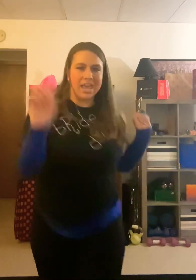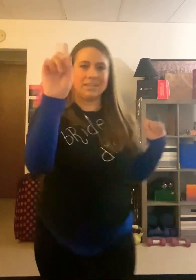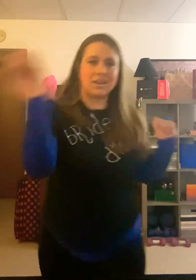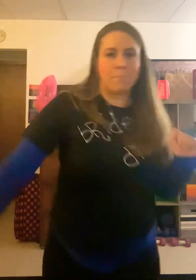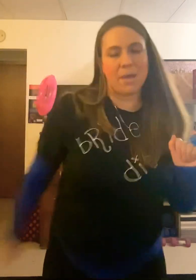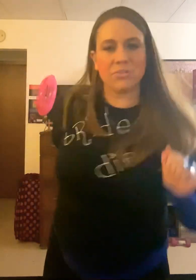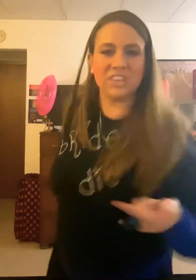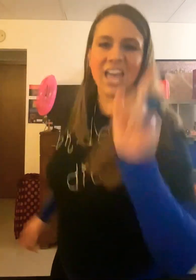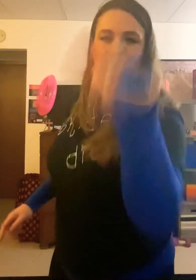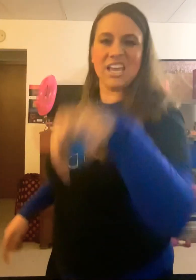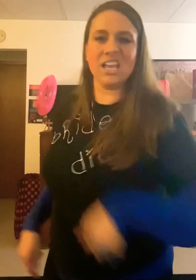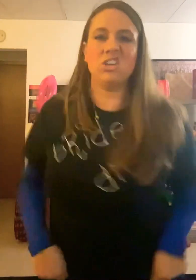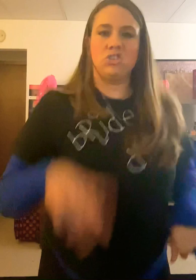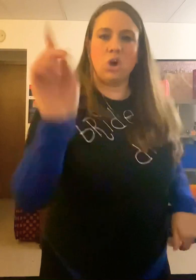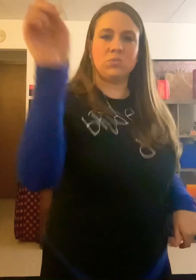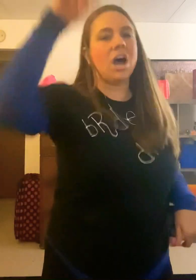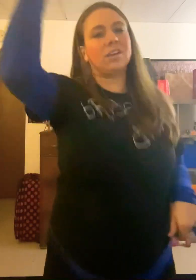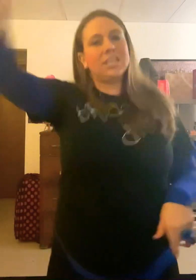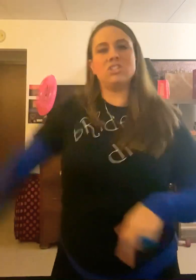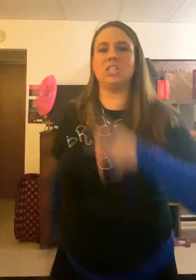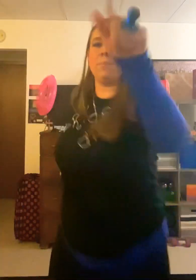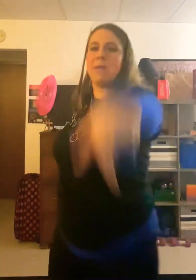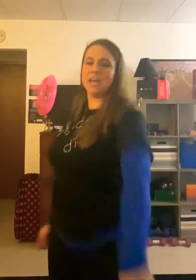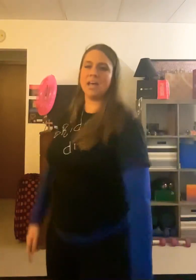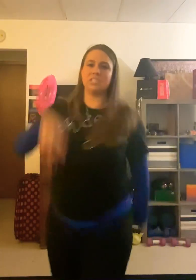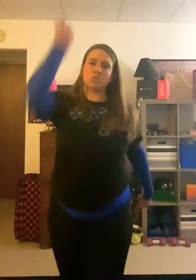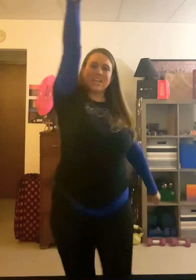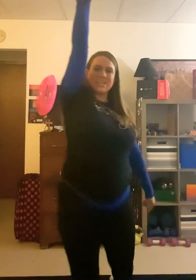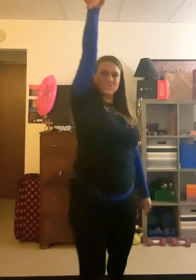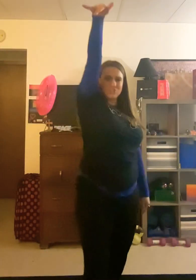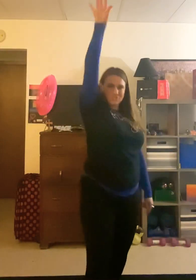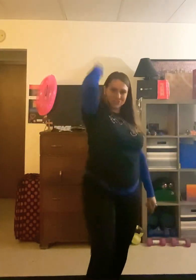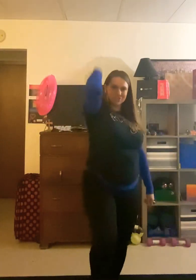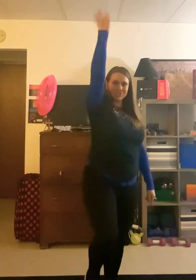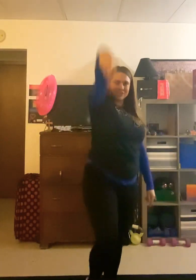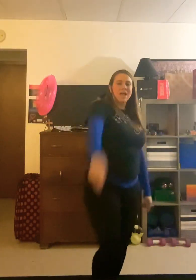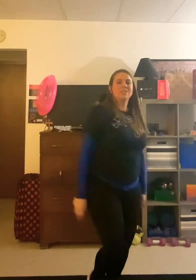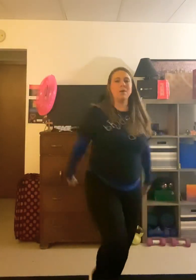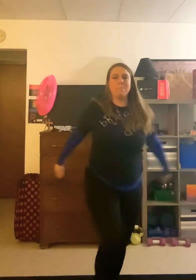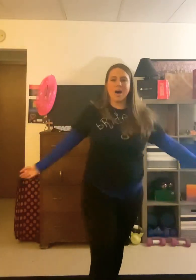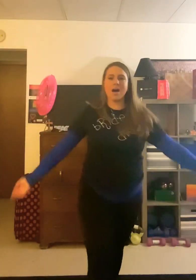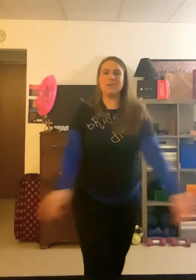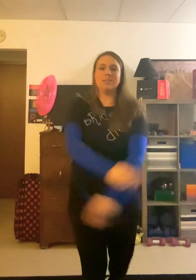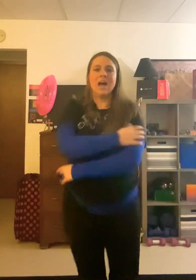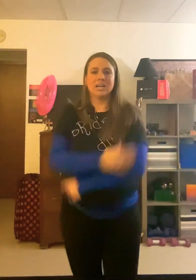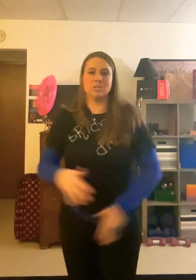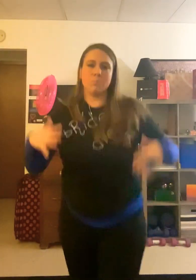ain't about that ish. Don't talk ish and you better swish the ball, cause we